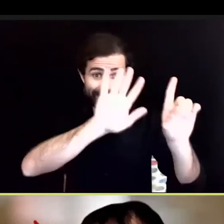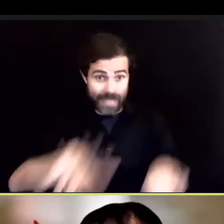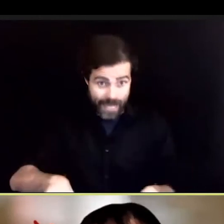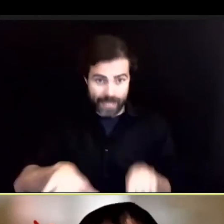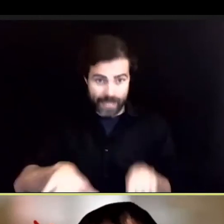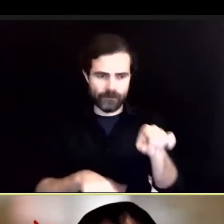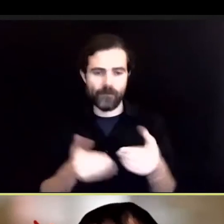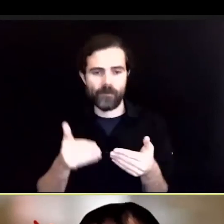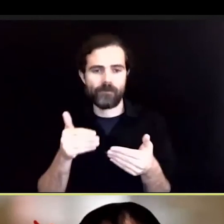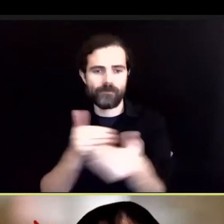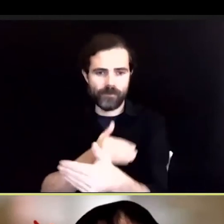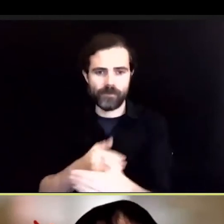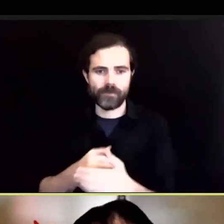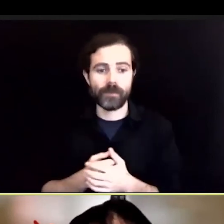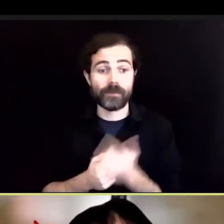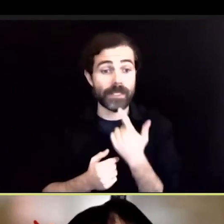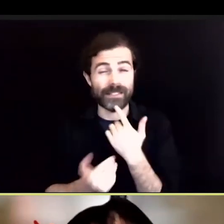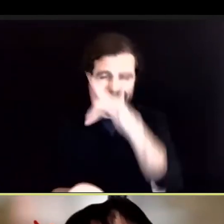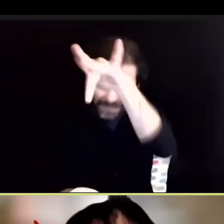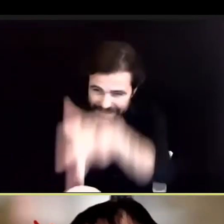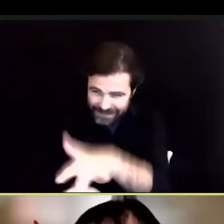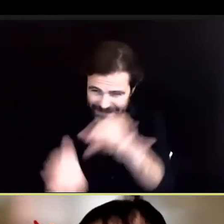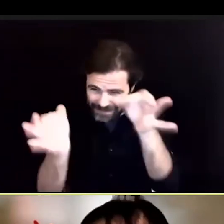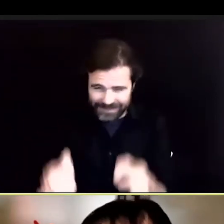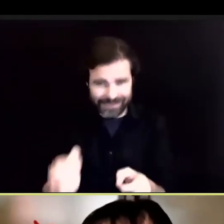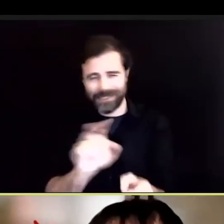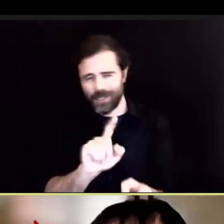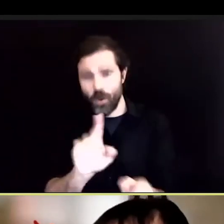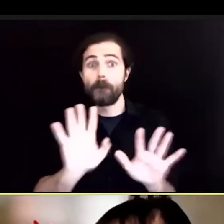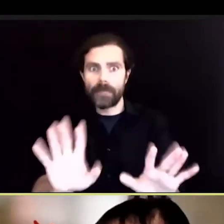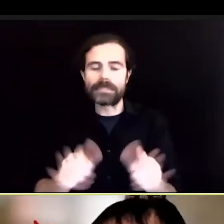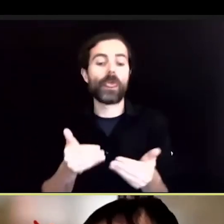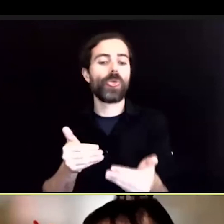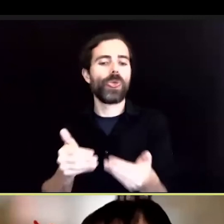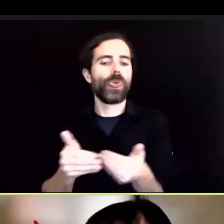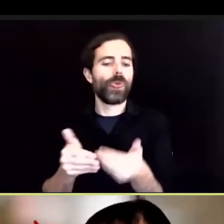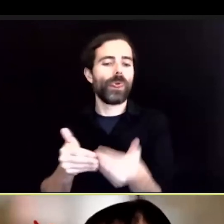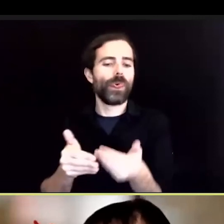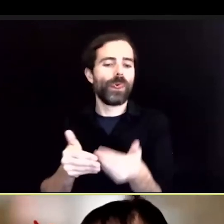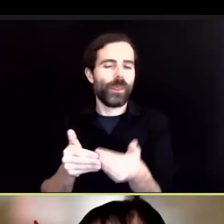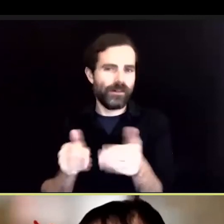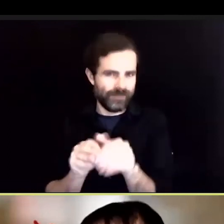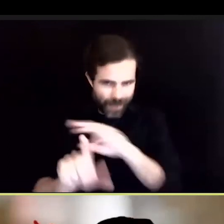be posted in our website very soon. You can check the link on the chat.